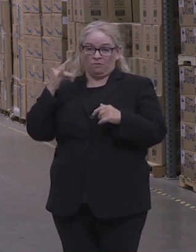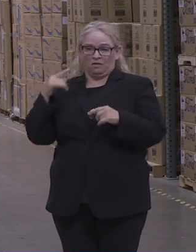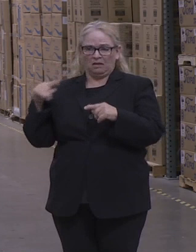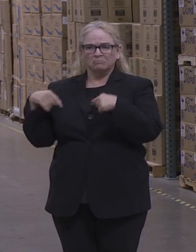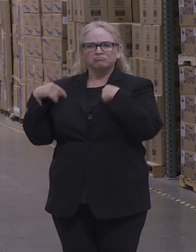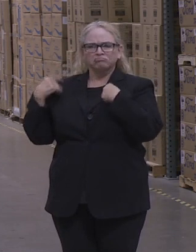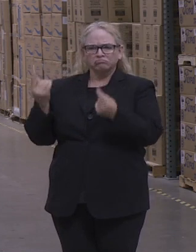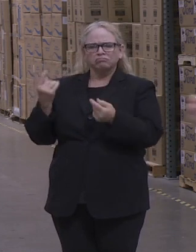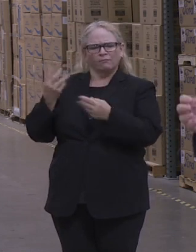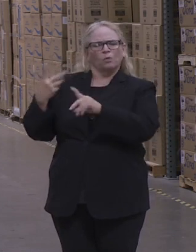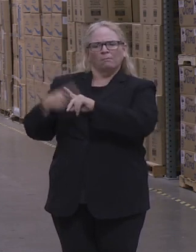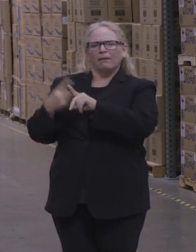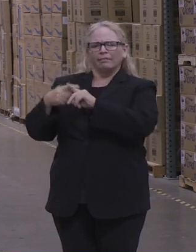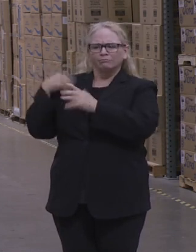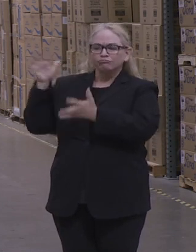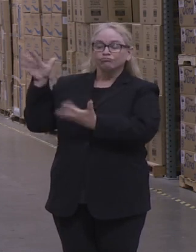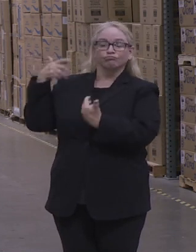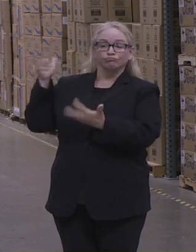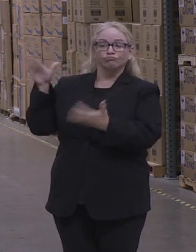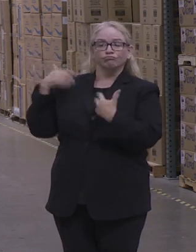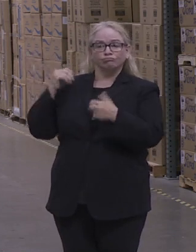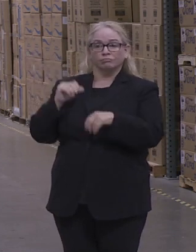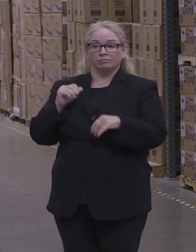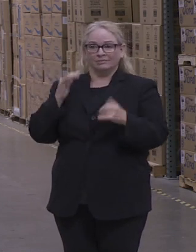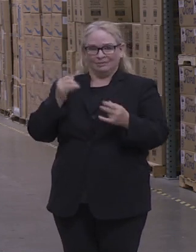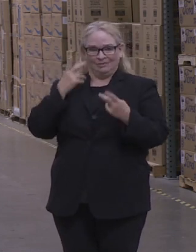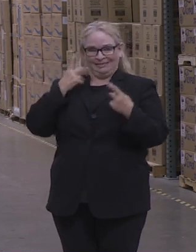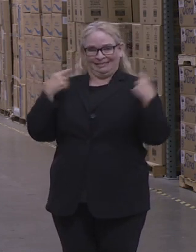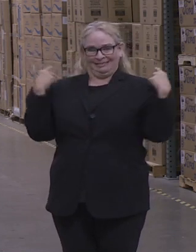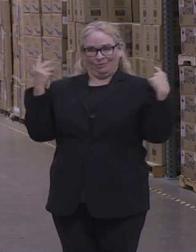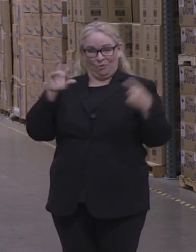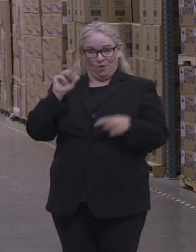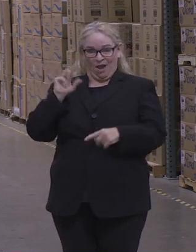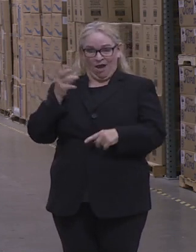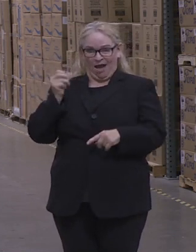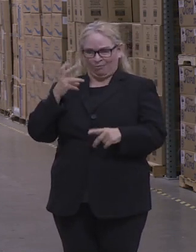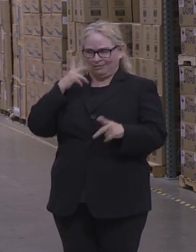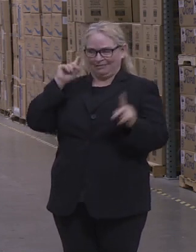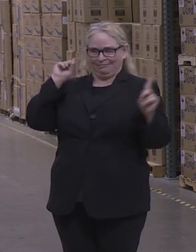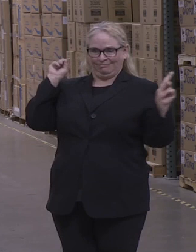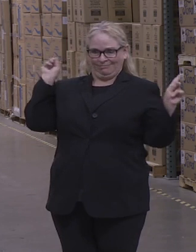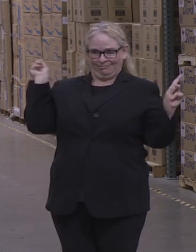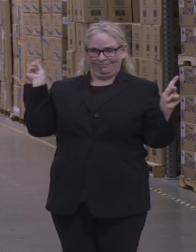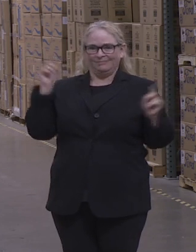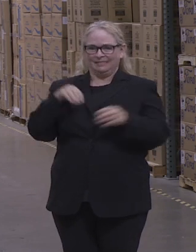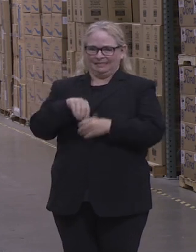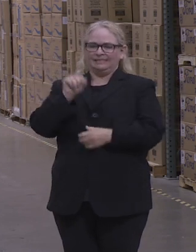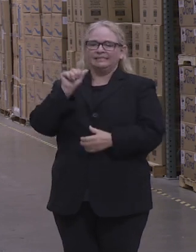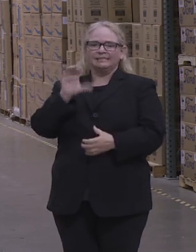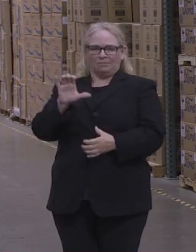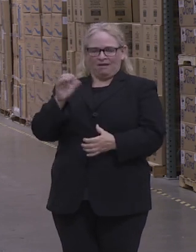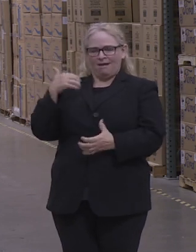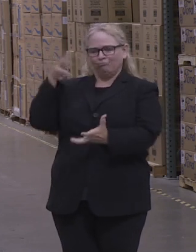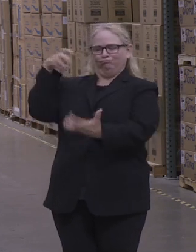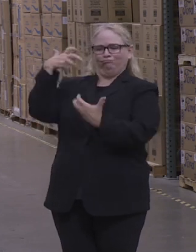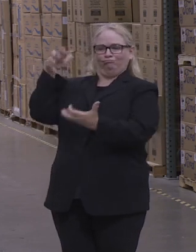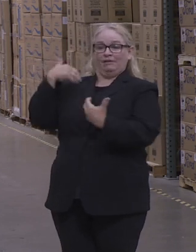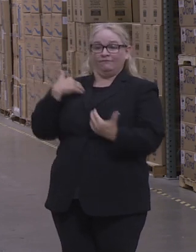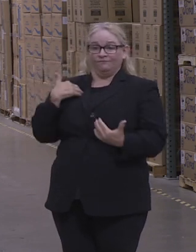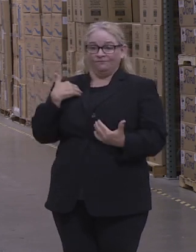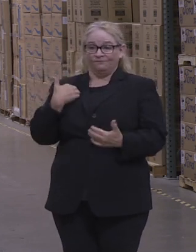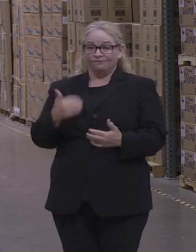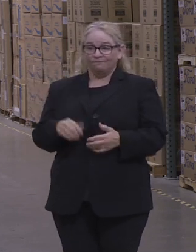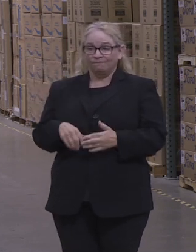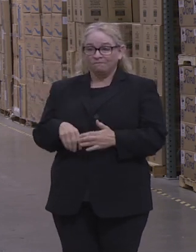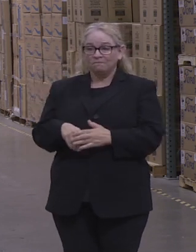of months. We're now here at a warehouse in Sacramento, warehouse we've had as a state